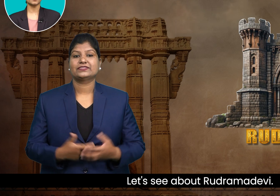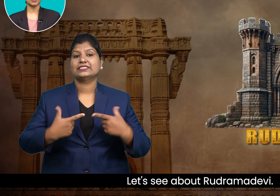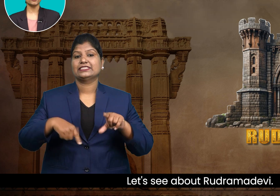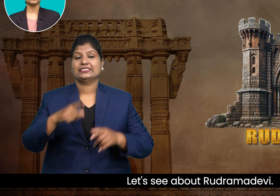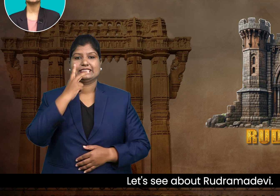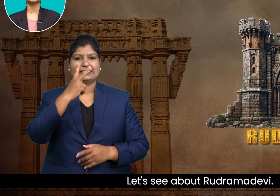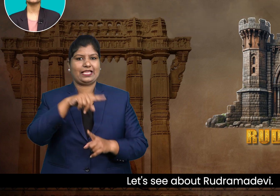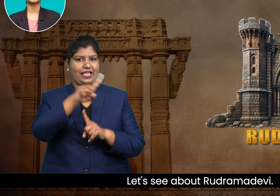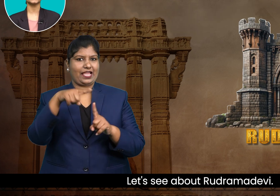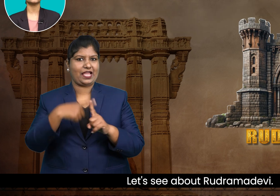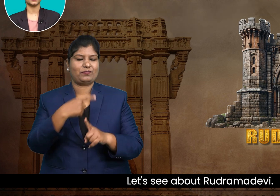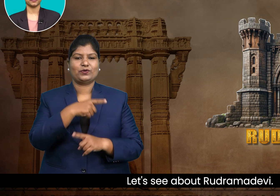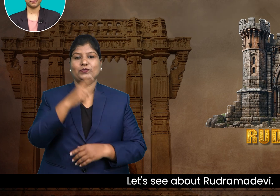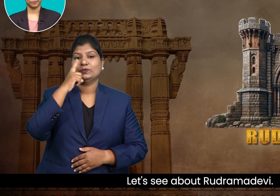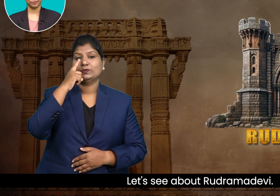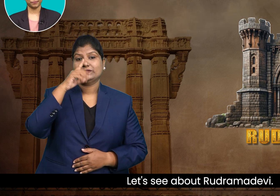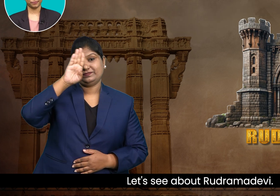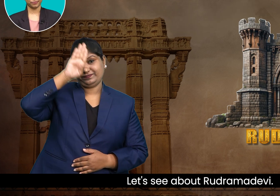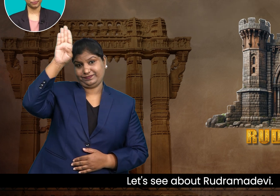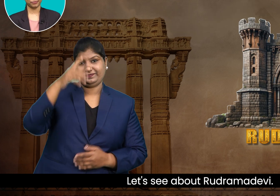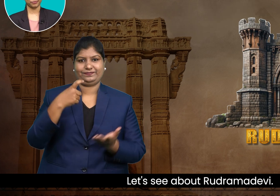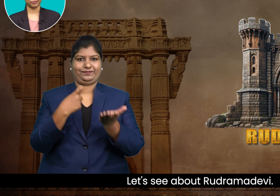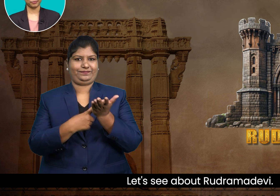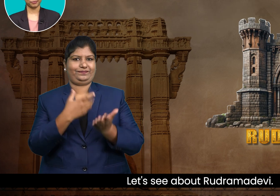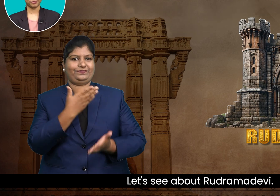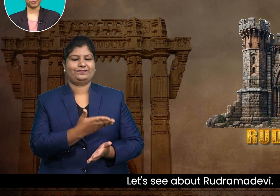Let's see about Rudramadevi.